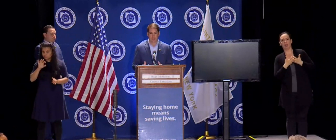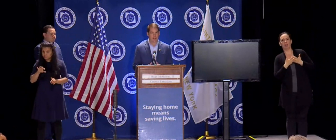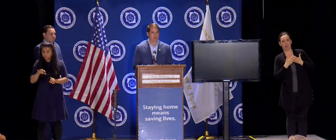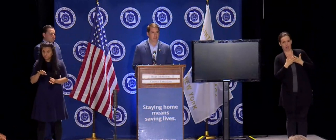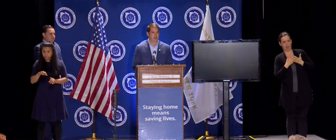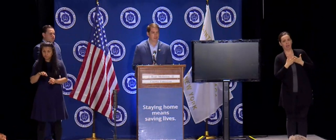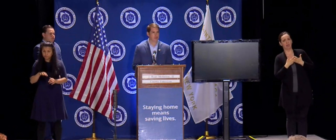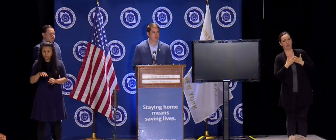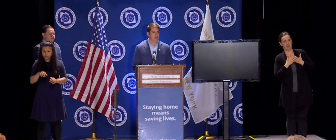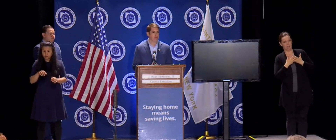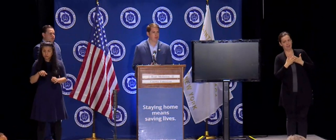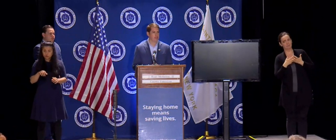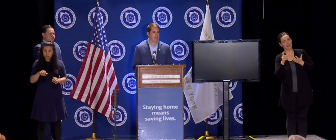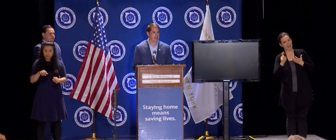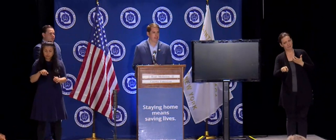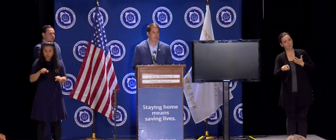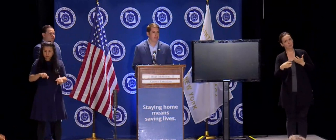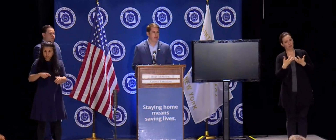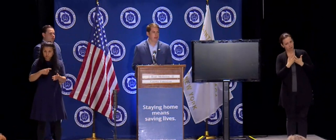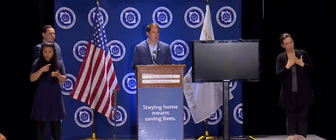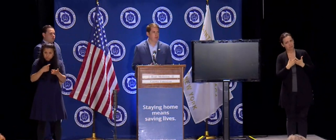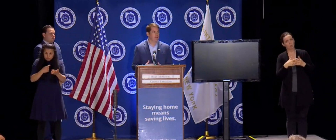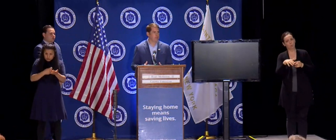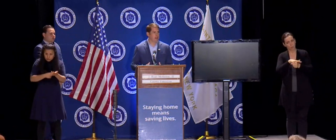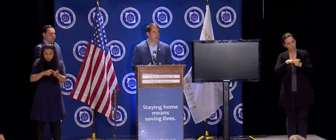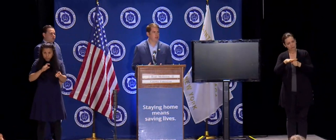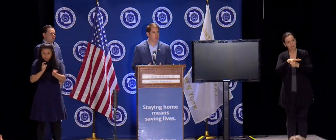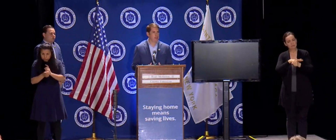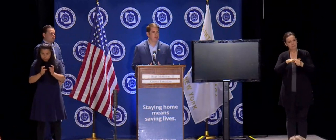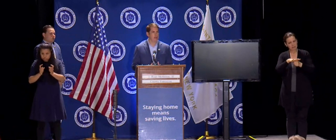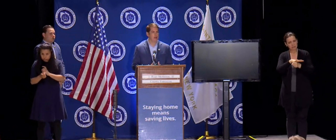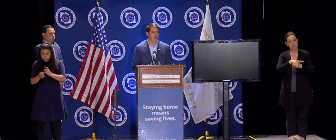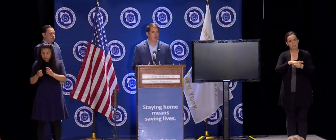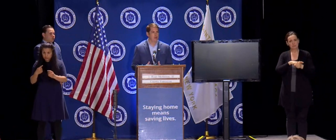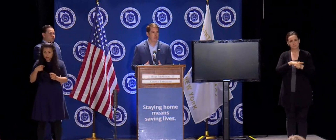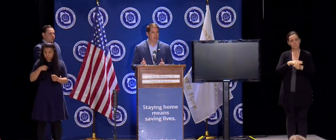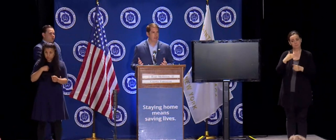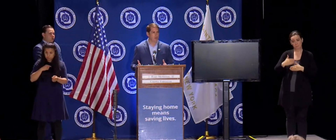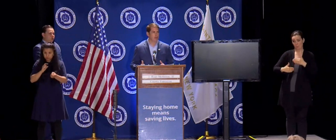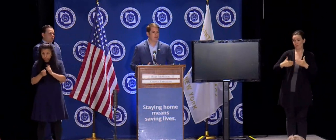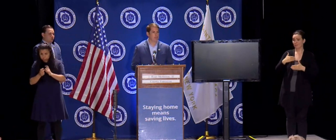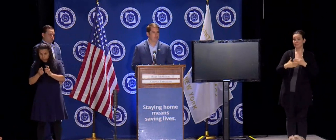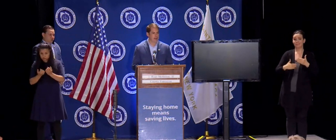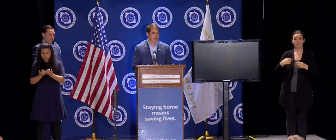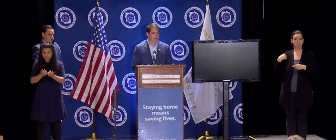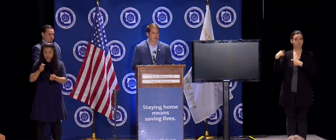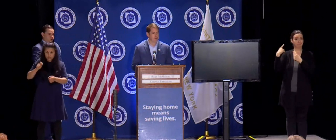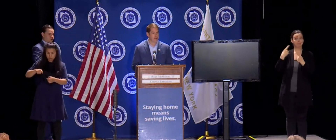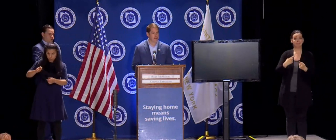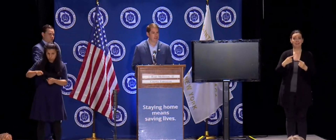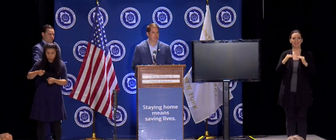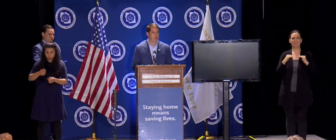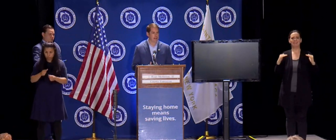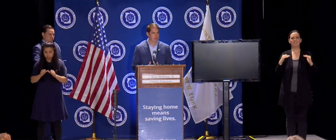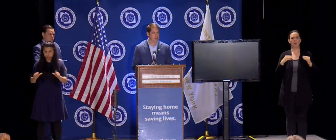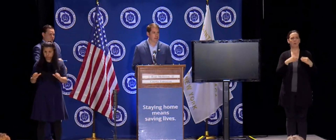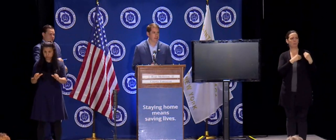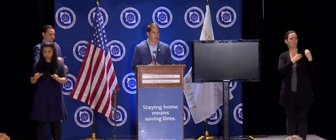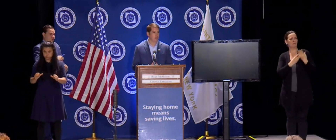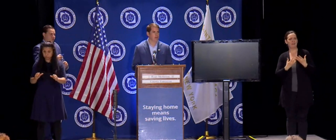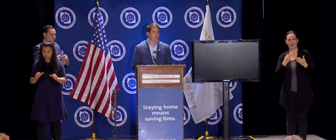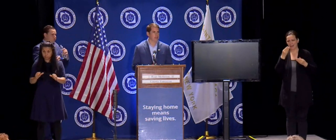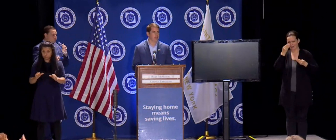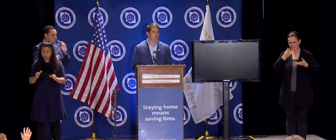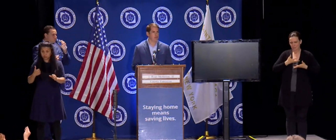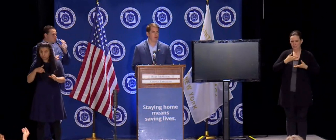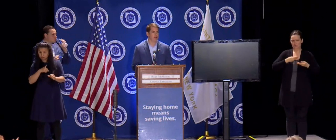We've certainly had to do that locally. And throughout the process, we, on a local level, provide that information and that insight,